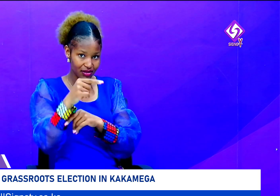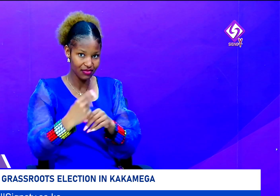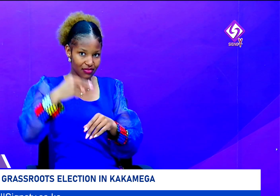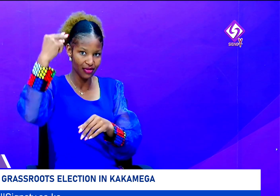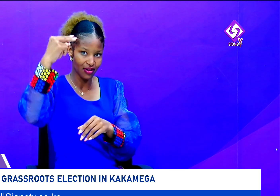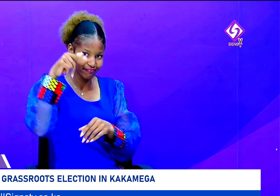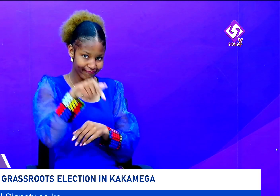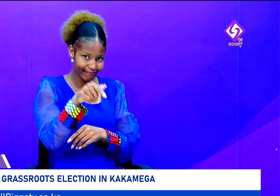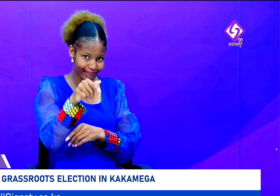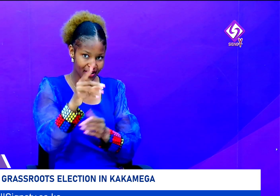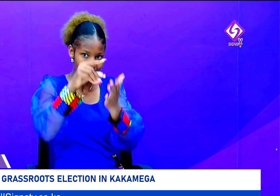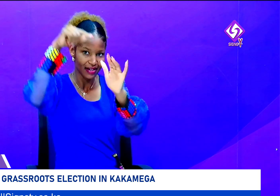irregularities.